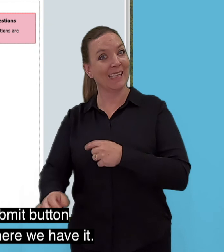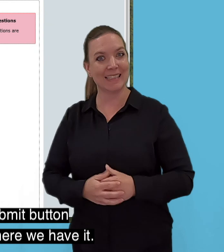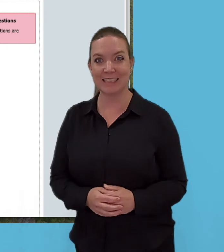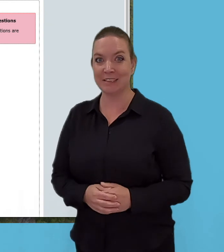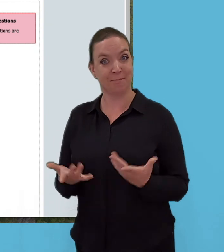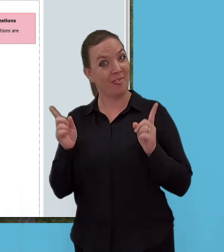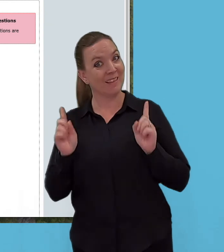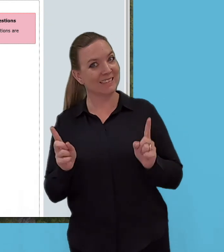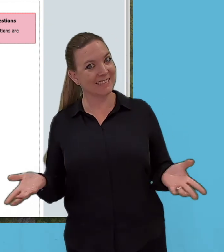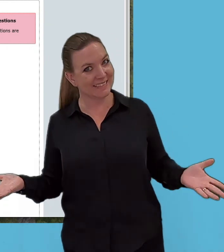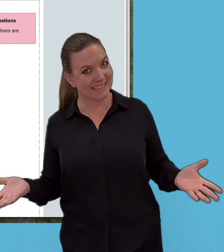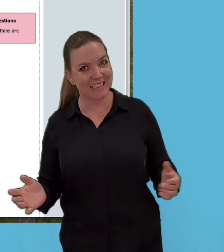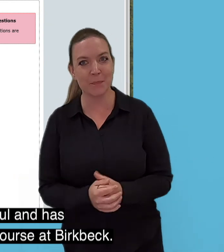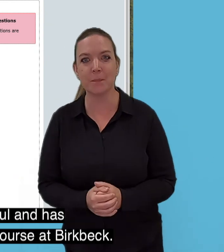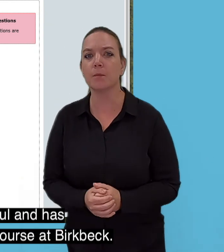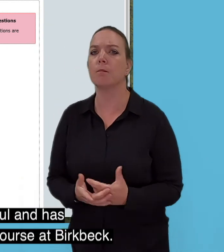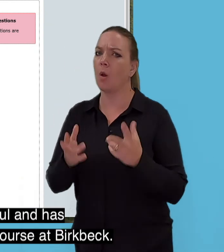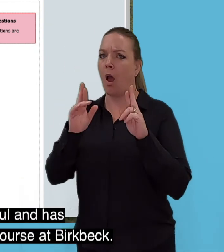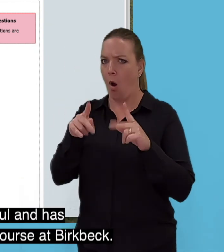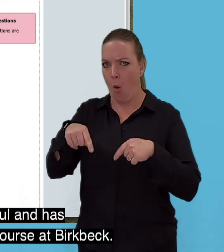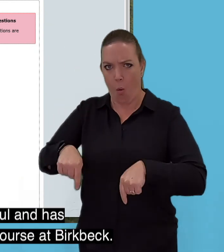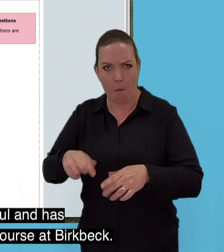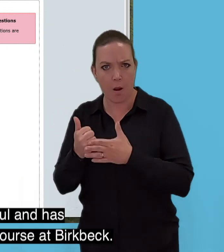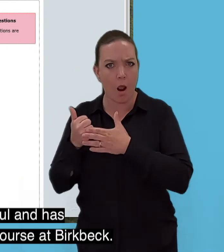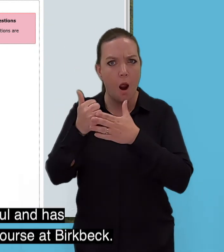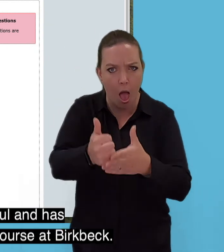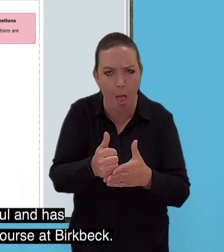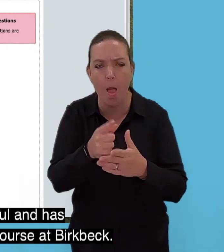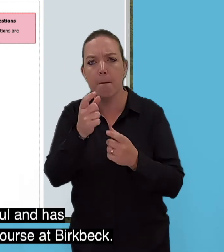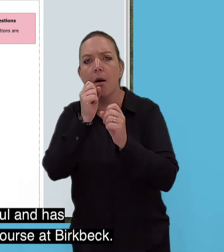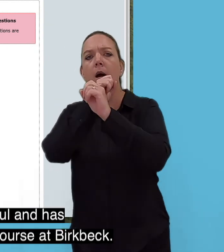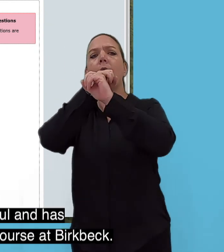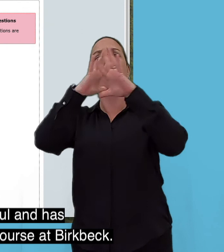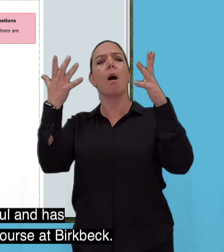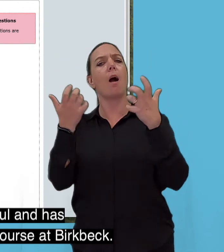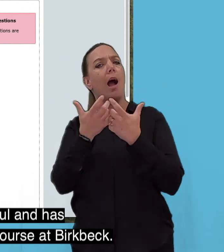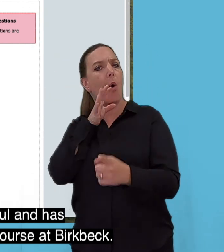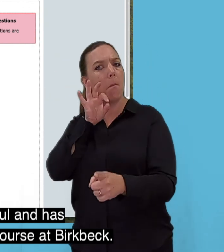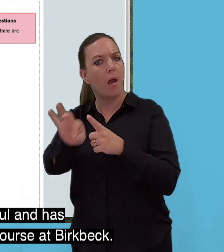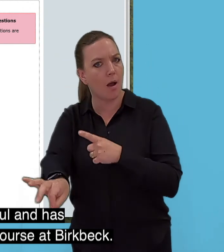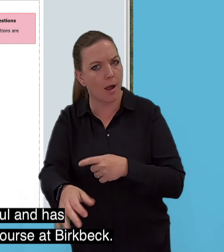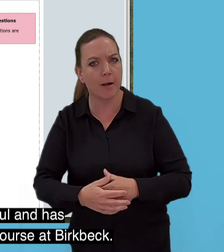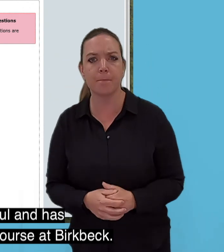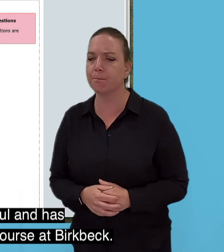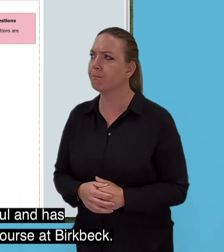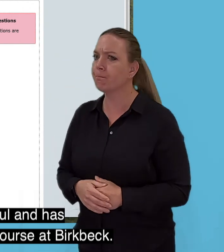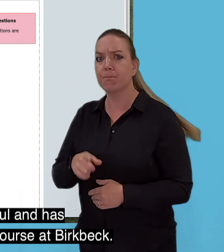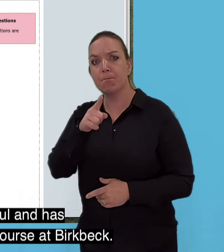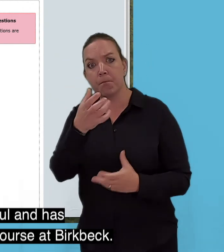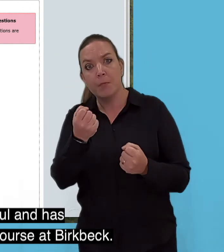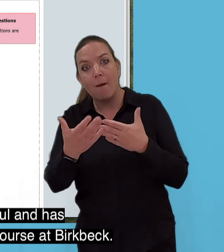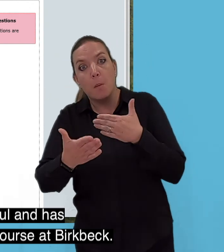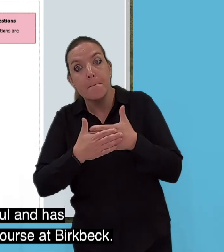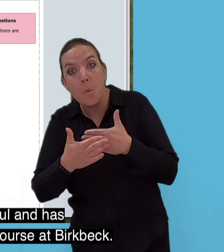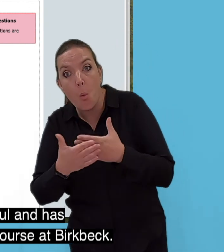applied to Birkbeck. So there we have it. I hope this video has been helpful and has given you an idea of how to